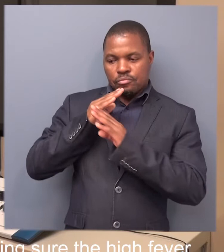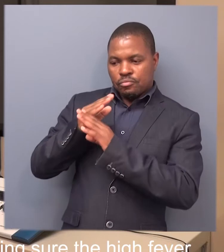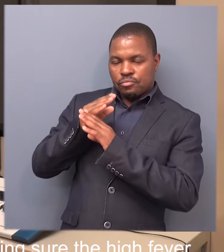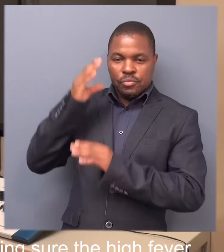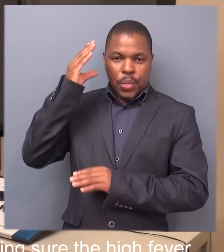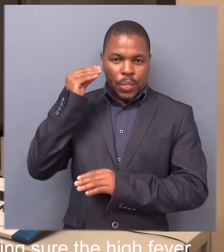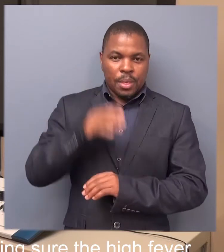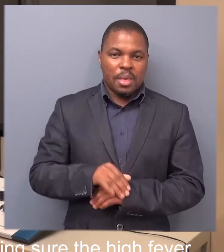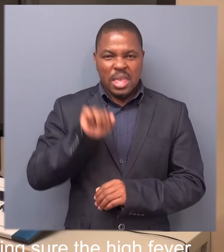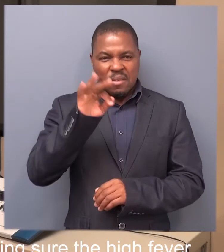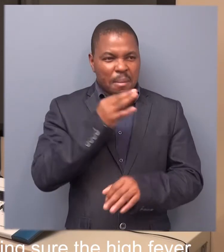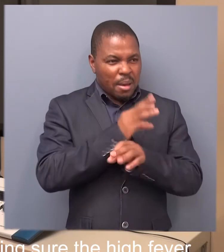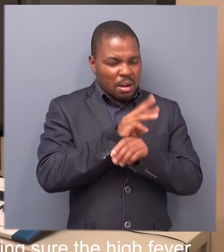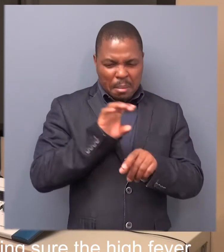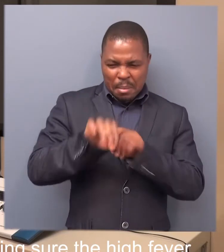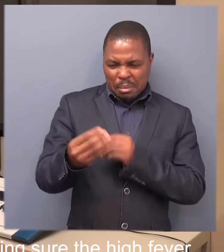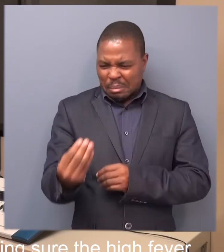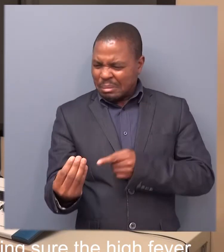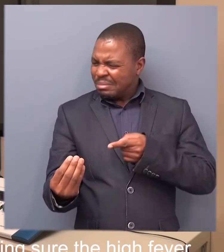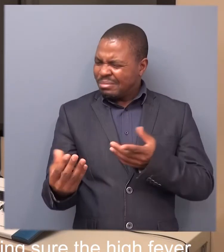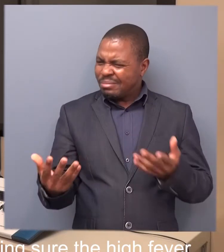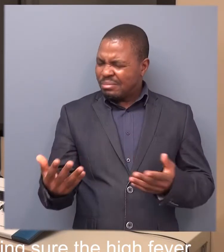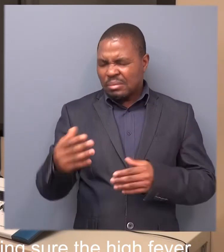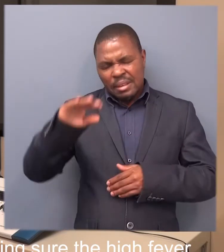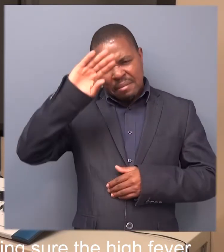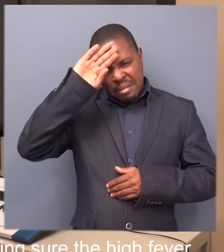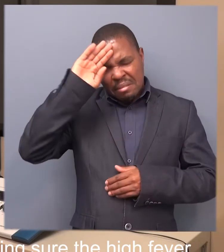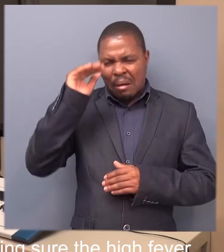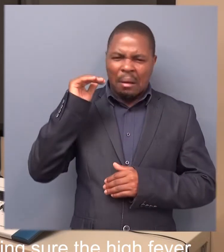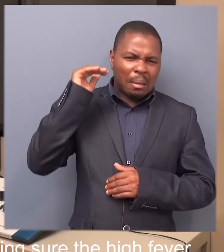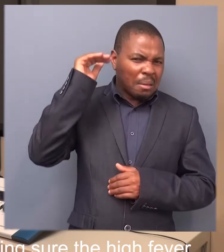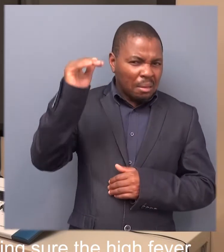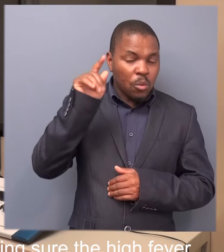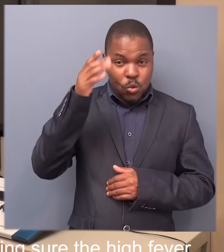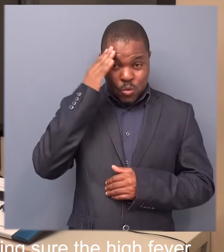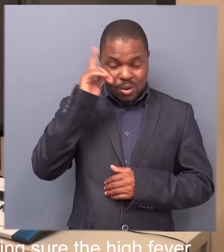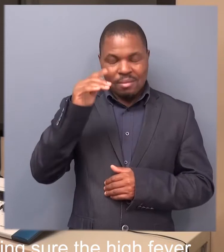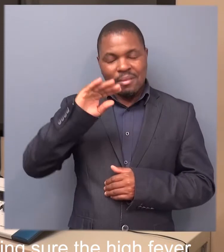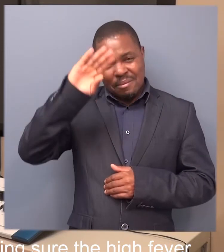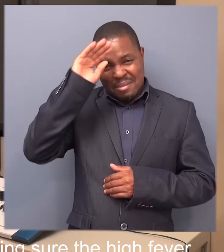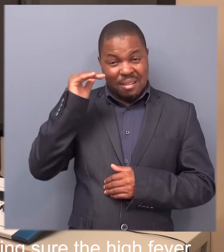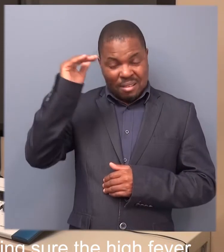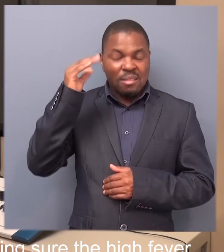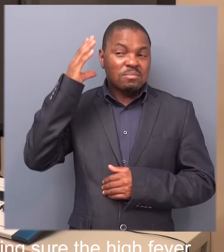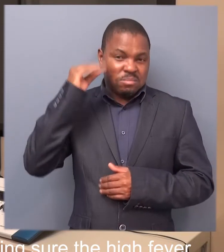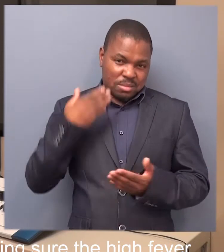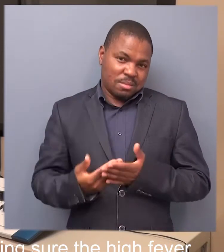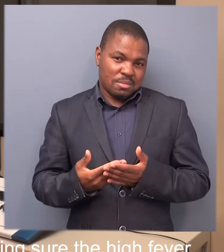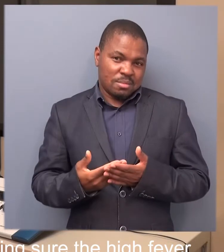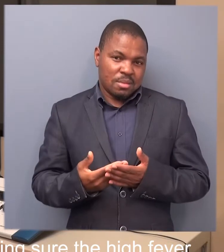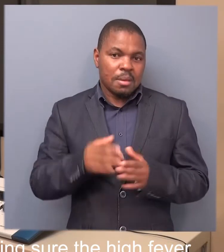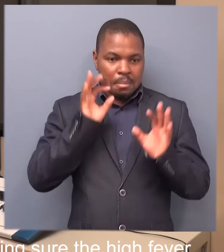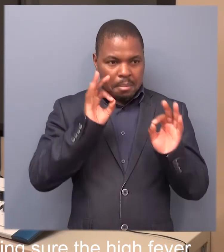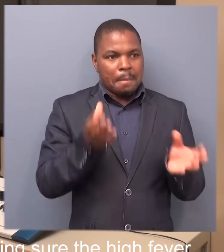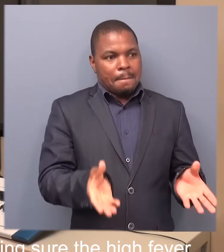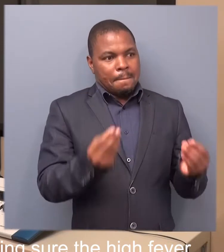parents notice the child has a high fever, we know that high fevers can cause a hearing loss, so getting appropriate